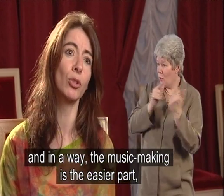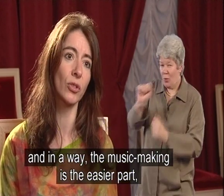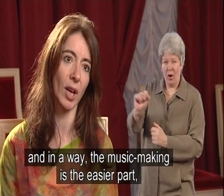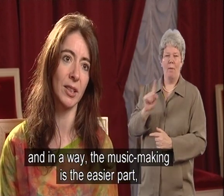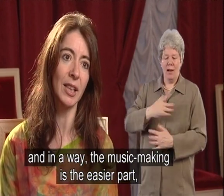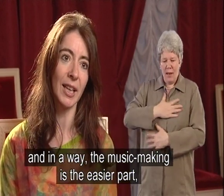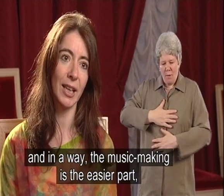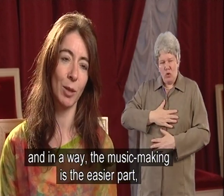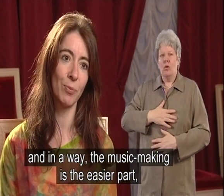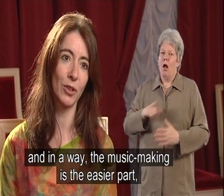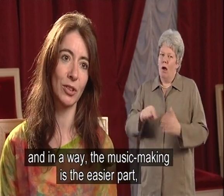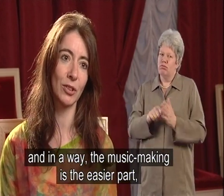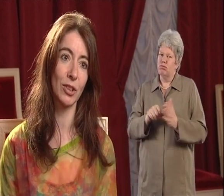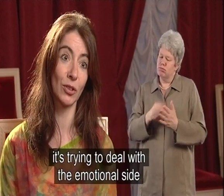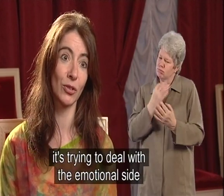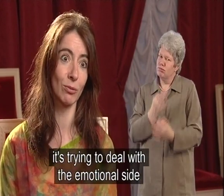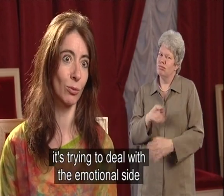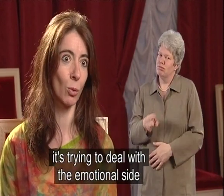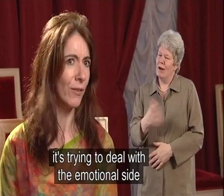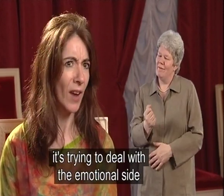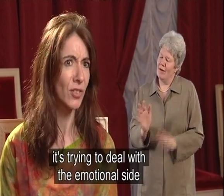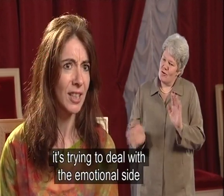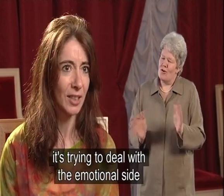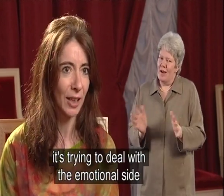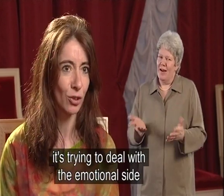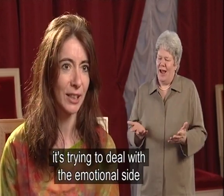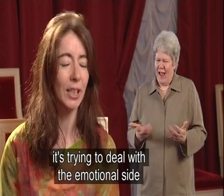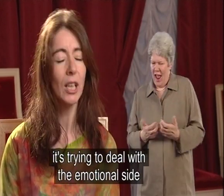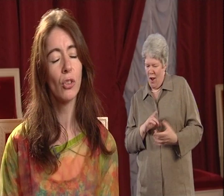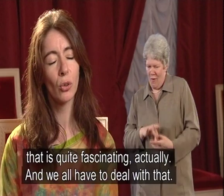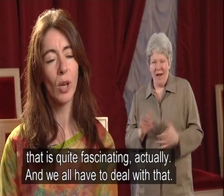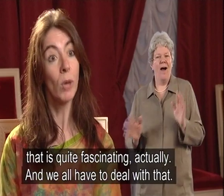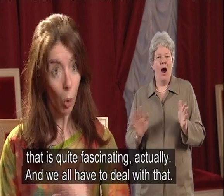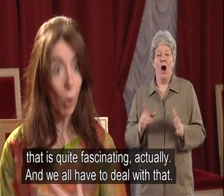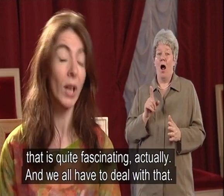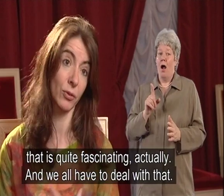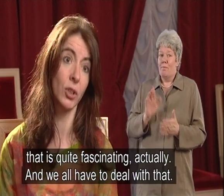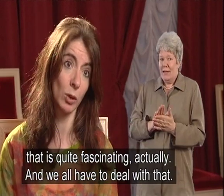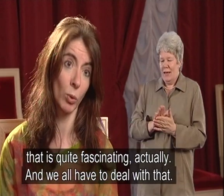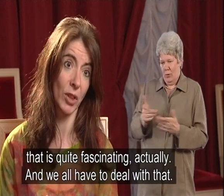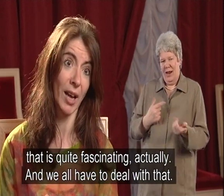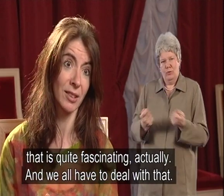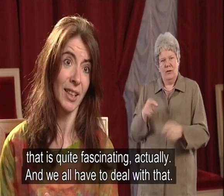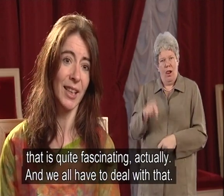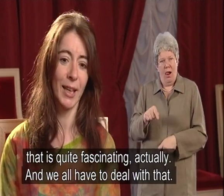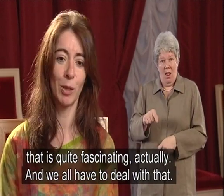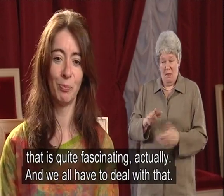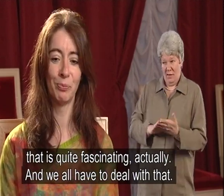the emotional side that is quite fascinating, actually. So, and we all have to deal with